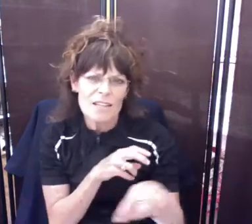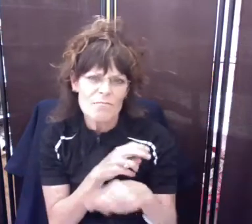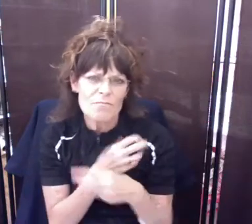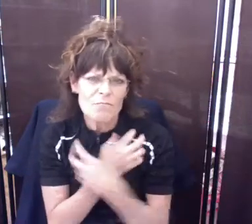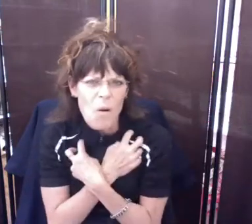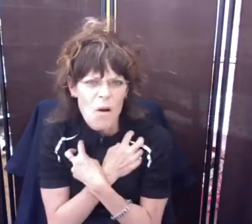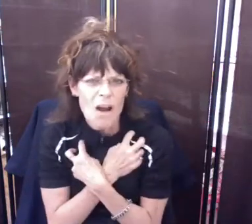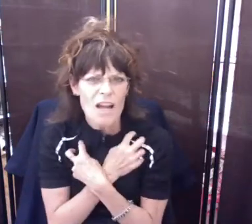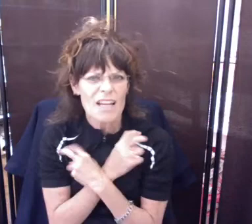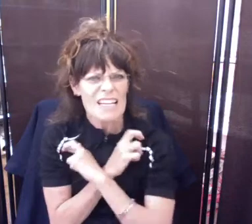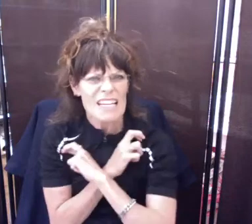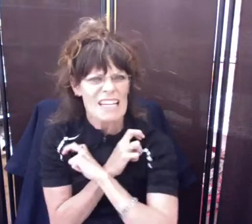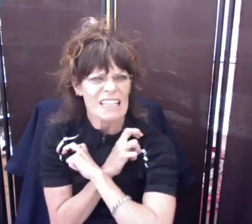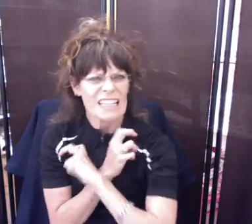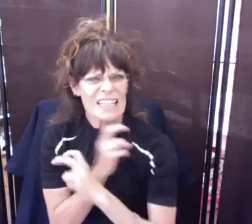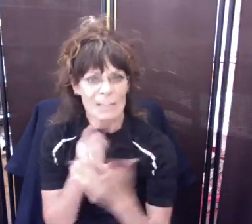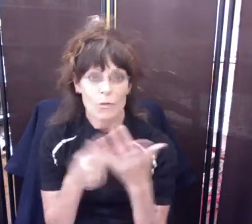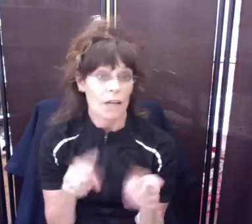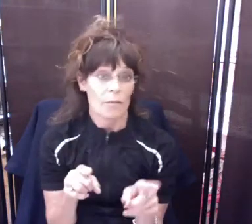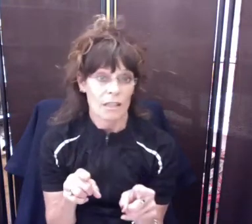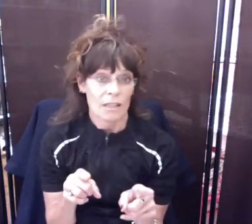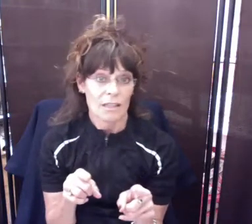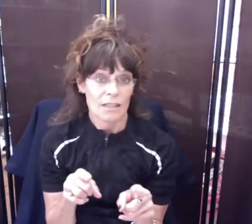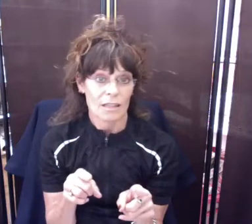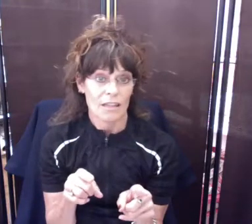we're experiencing, in the morning when we come to. So